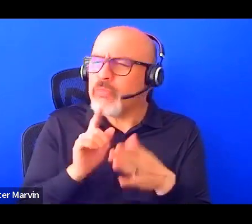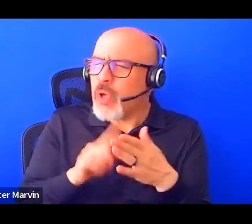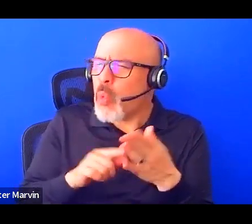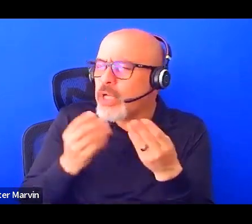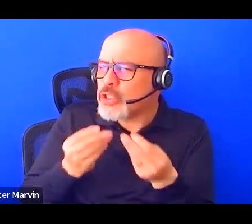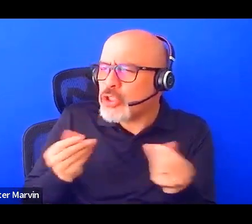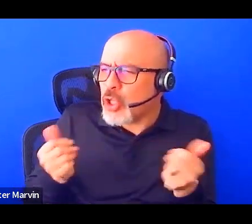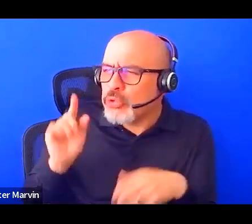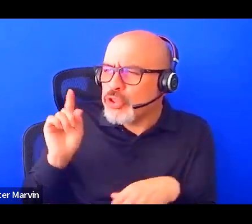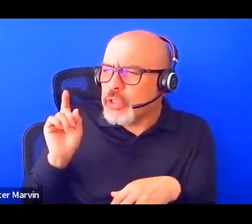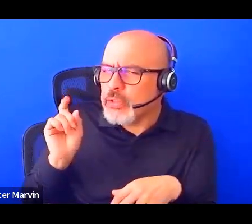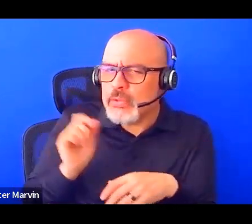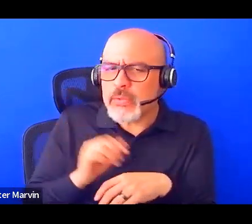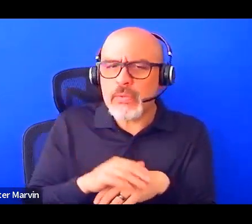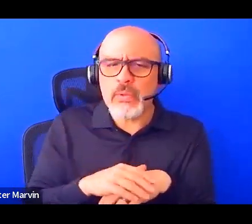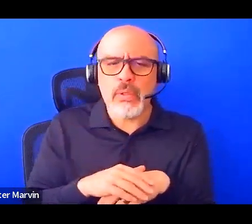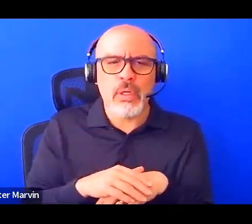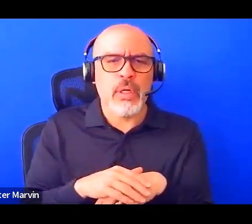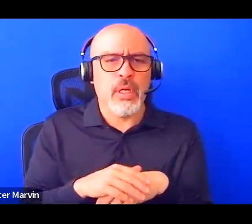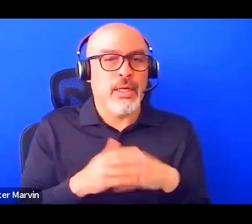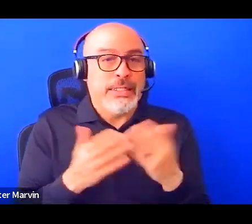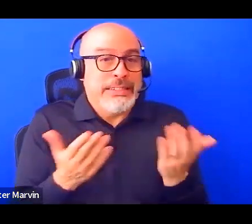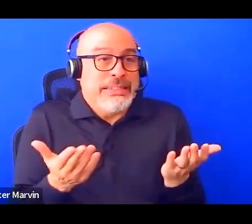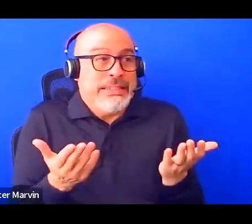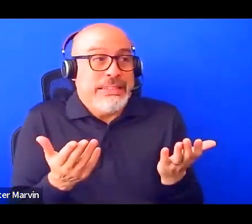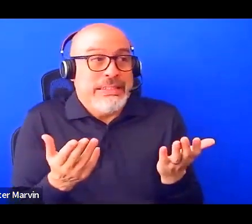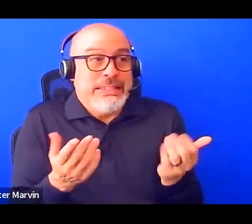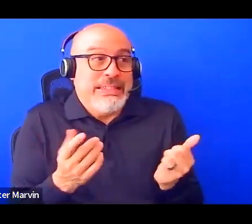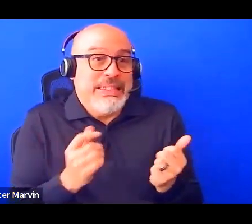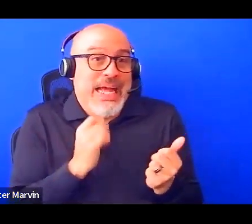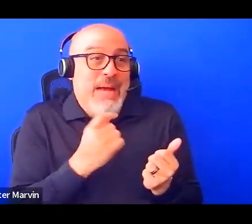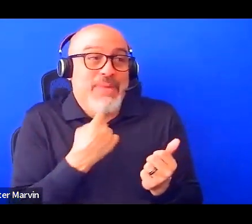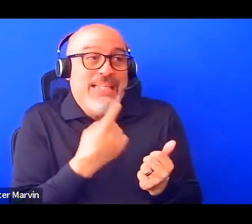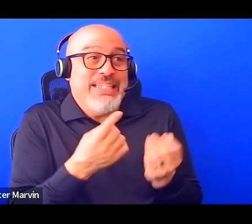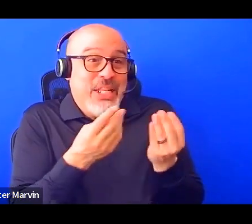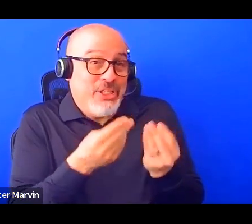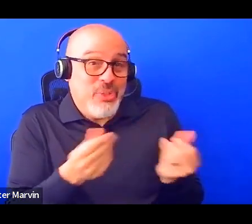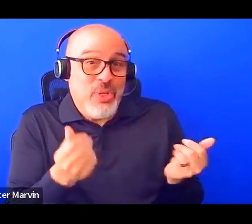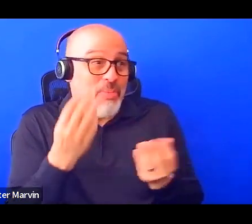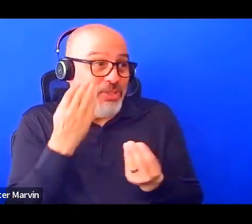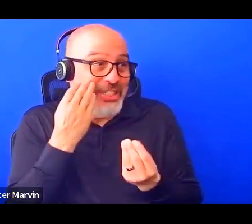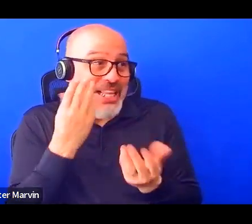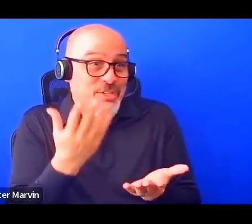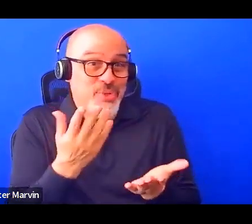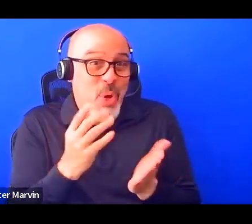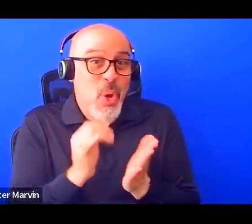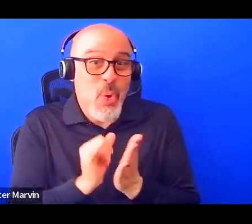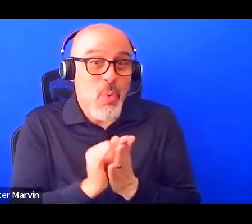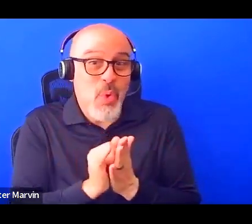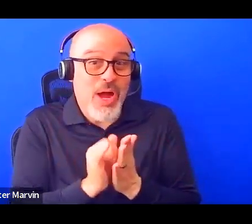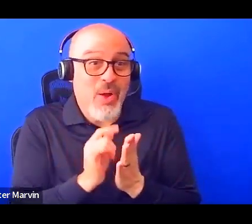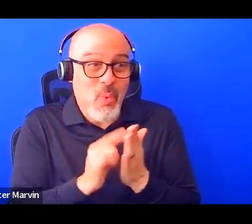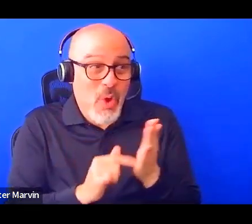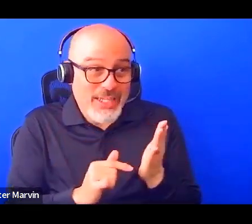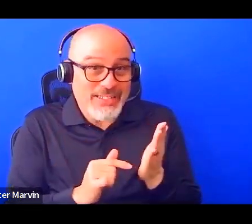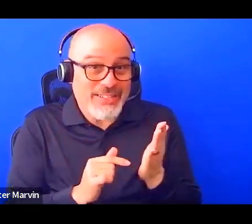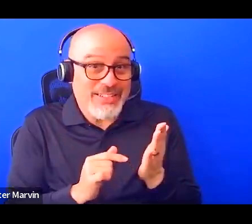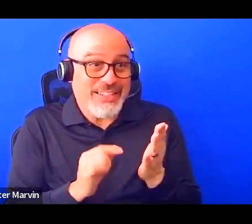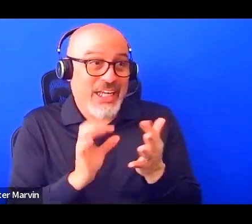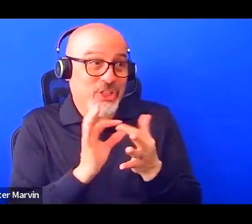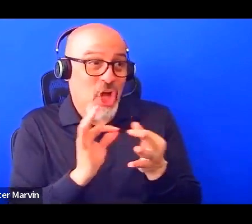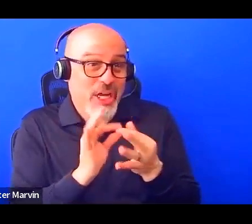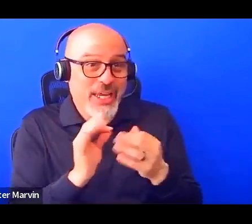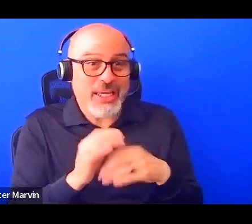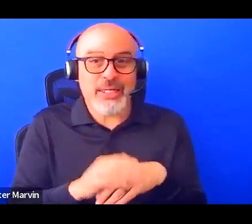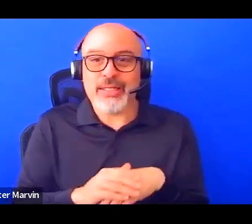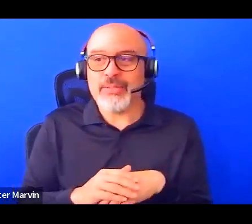then? I'm not saying that there is a solution. I'm just trying to let you know that what's being said is. So